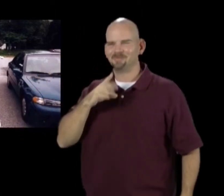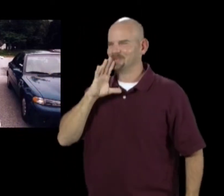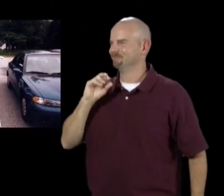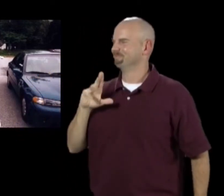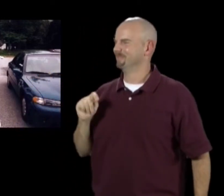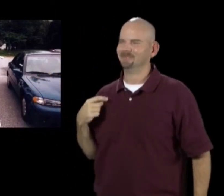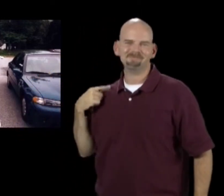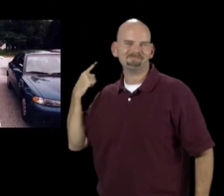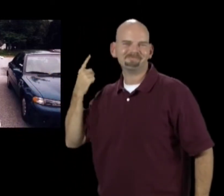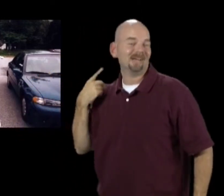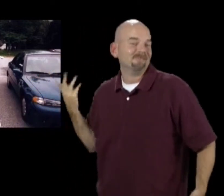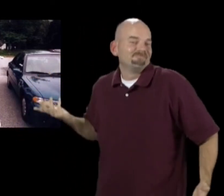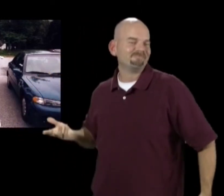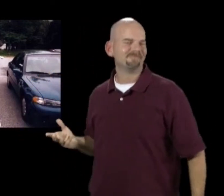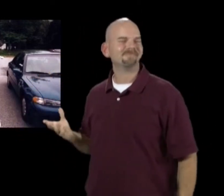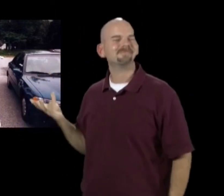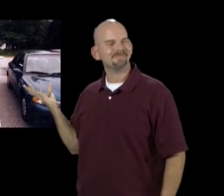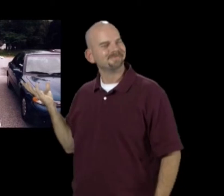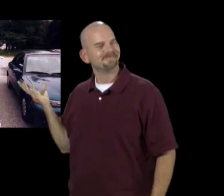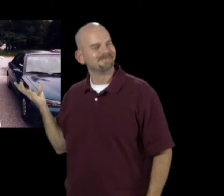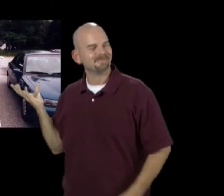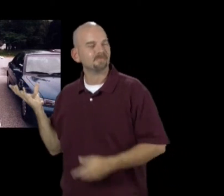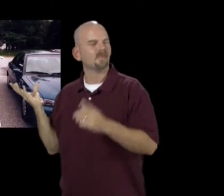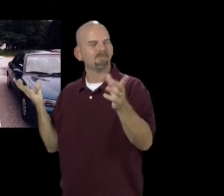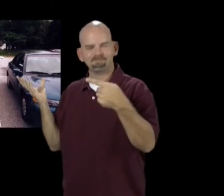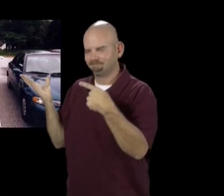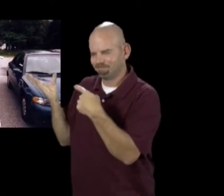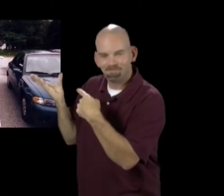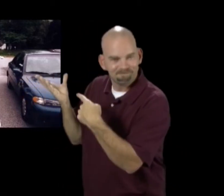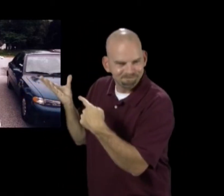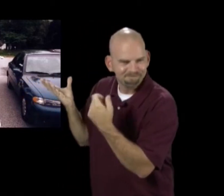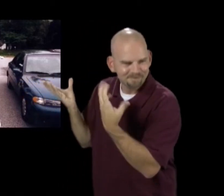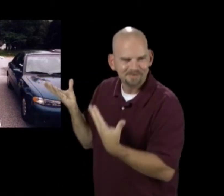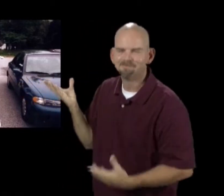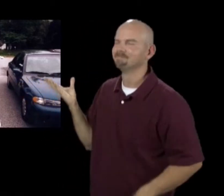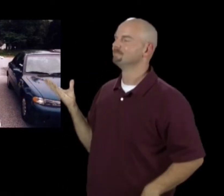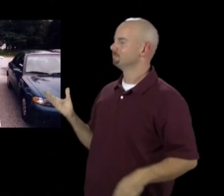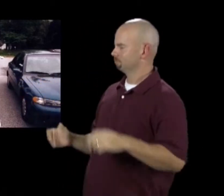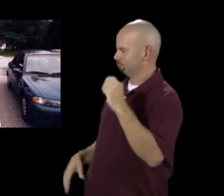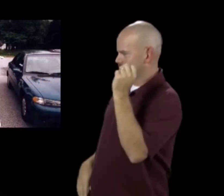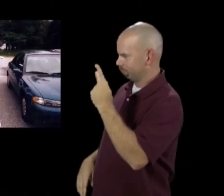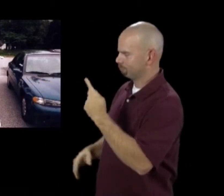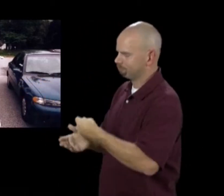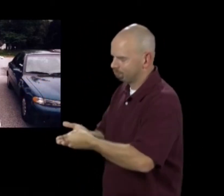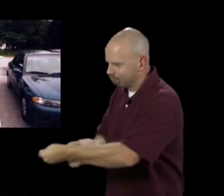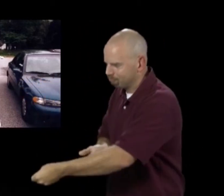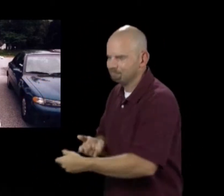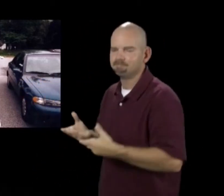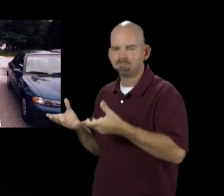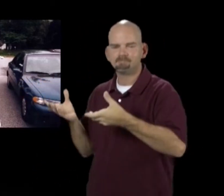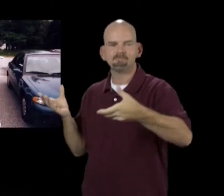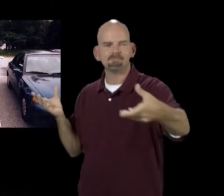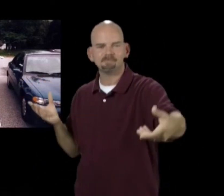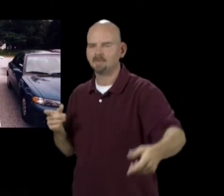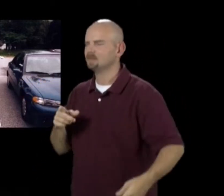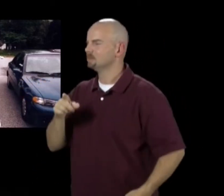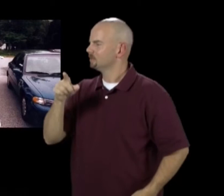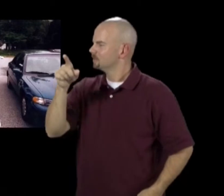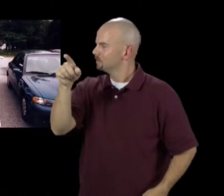no idea what you're talking about. I told her how much the pizza cost. She paid me, and again she pointed to my car